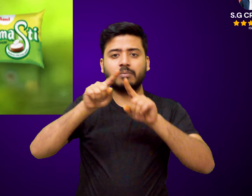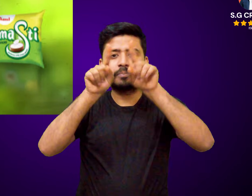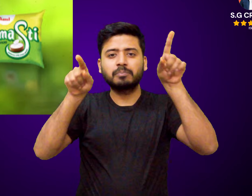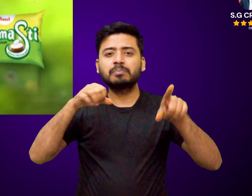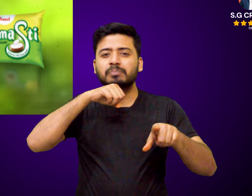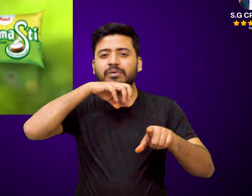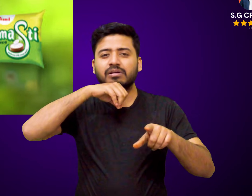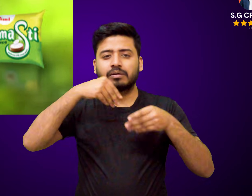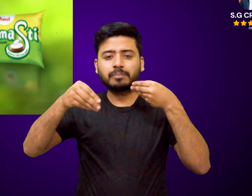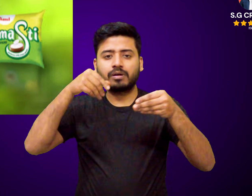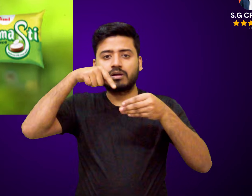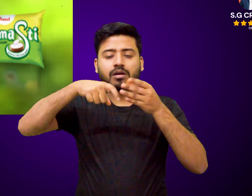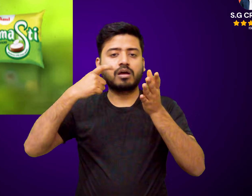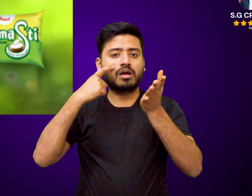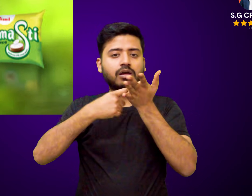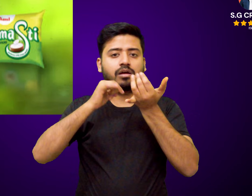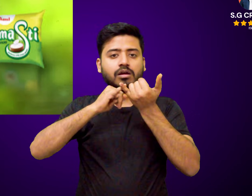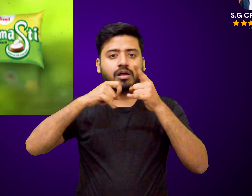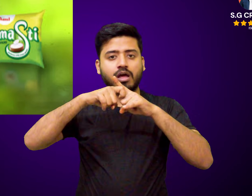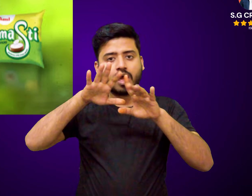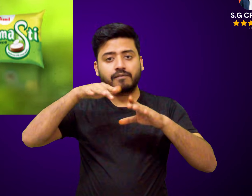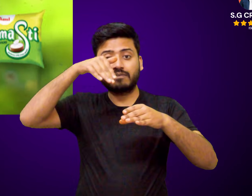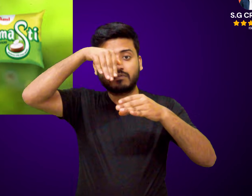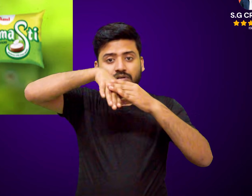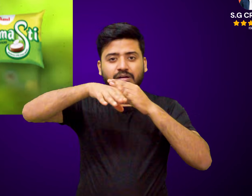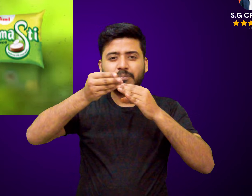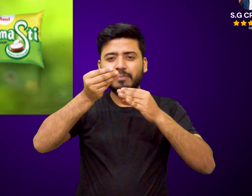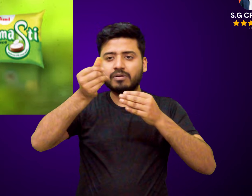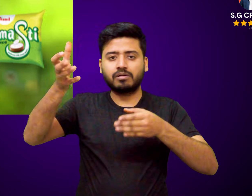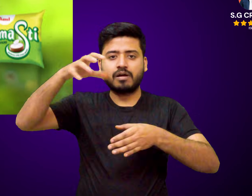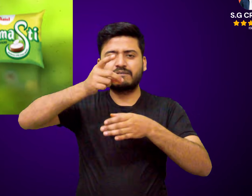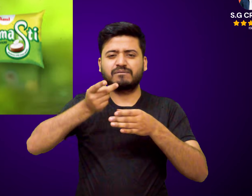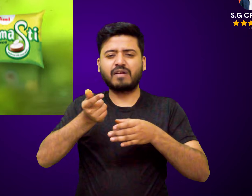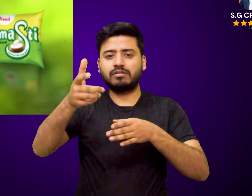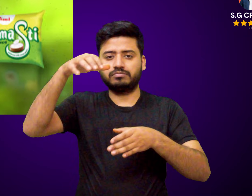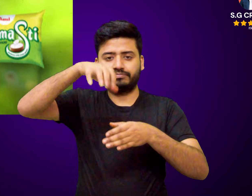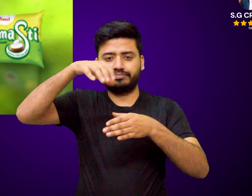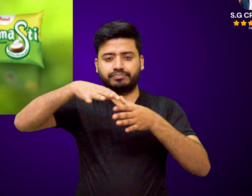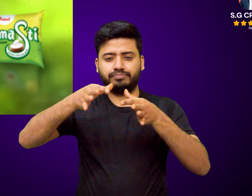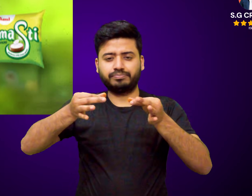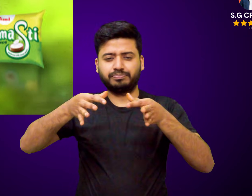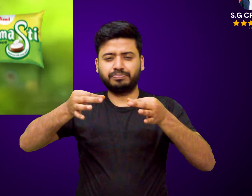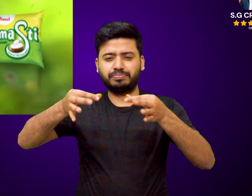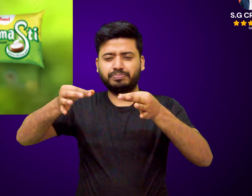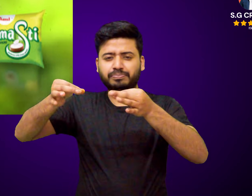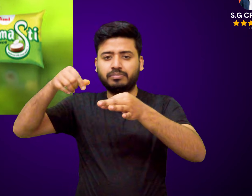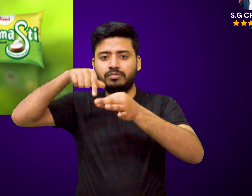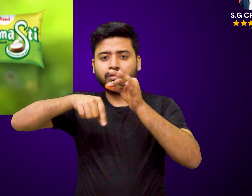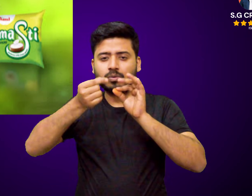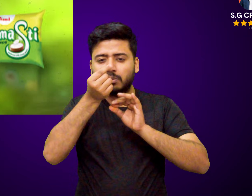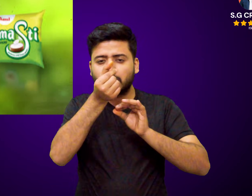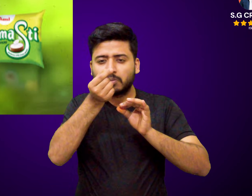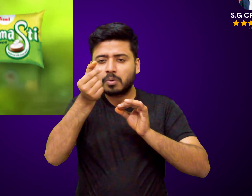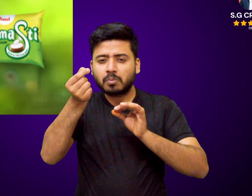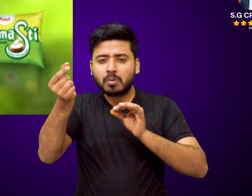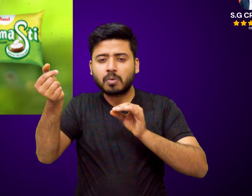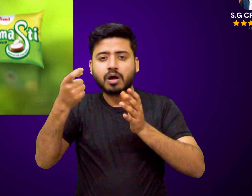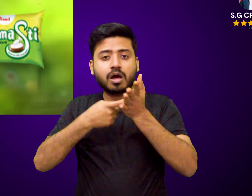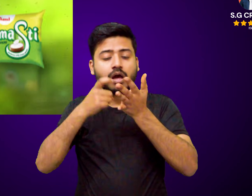fat, SNF, in both versions were accurate to their labels. Context on the controversy initial report. An earlier independent